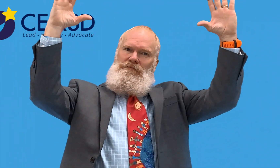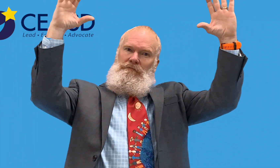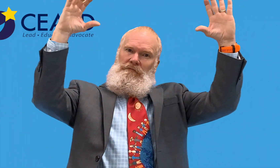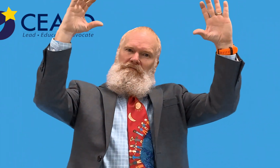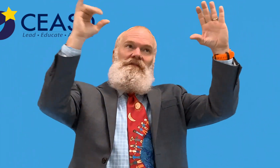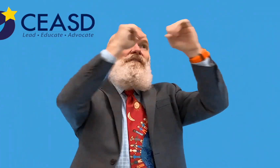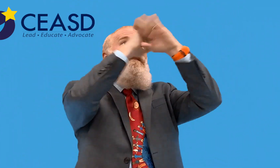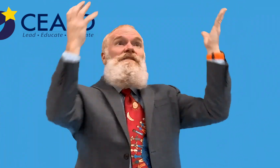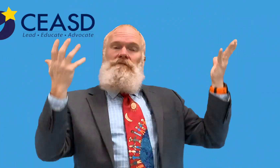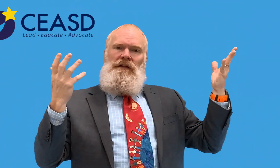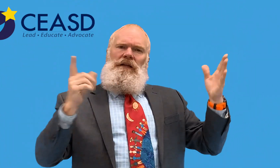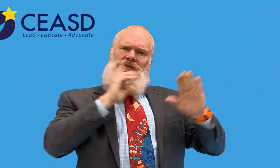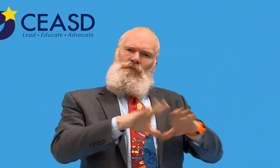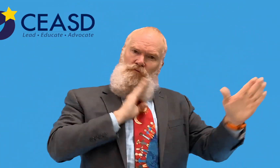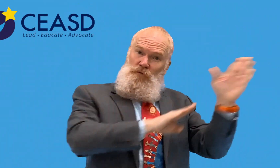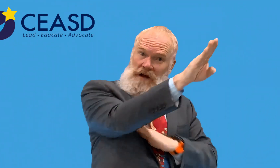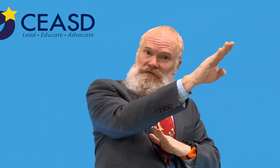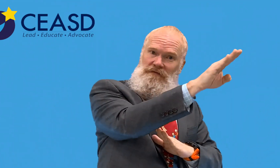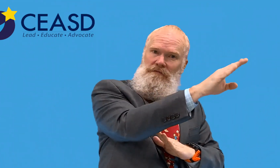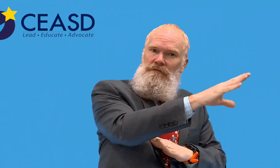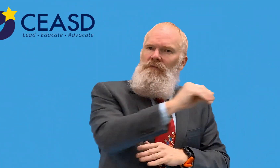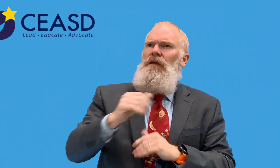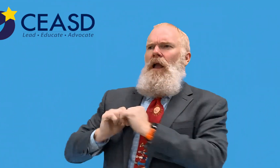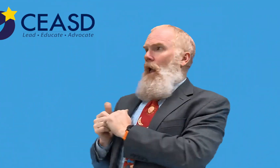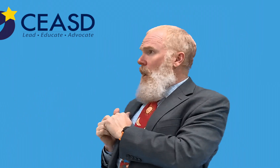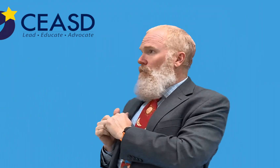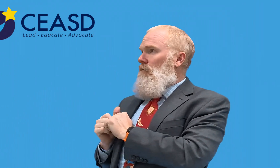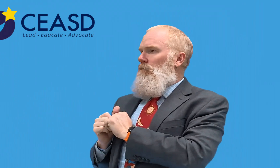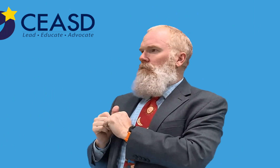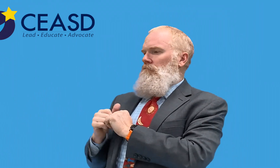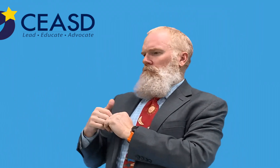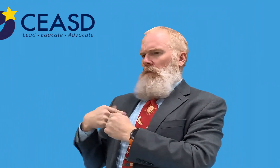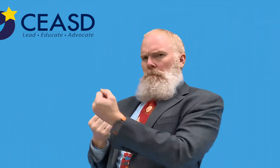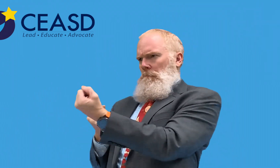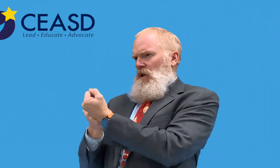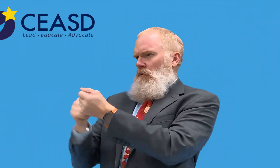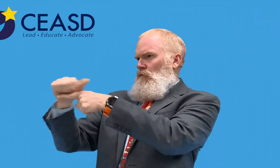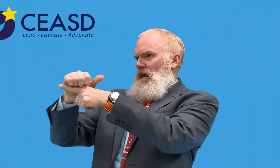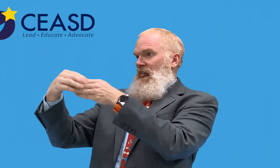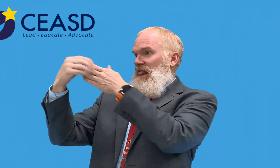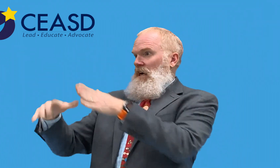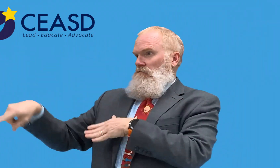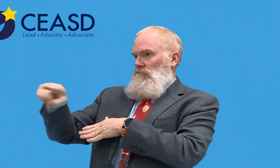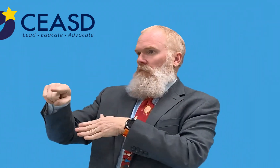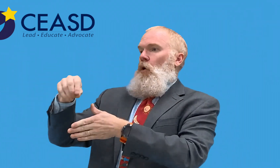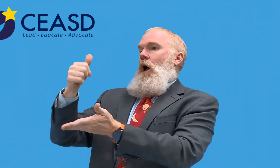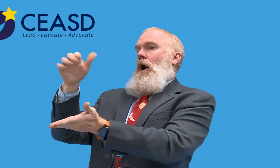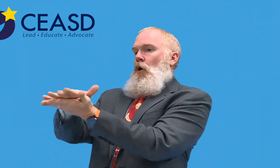turn increase enrollment. This will take place by defining our vision. That vision is to